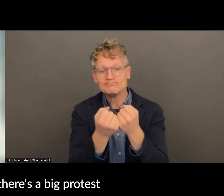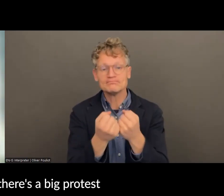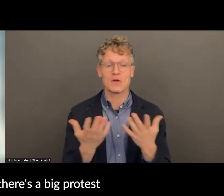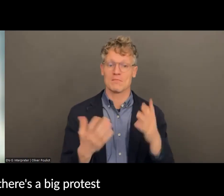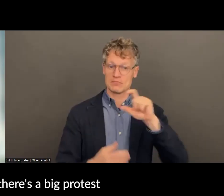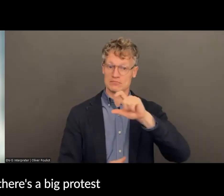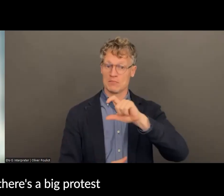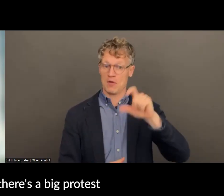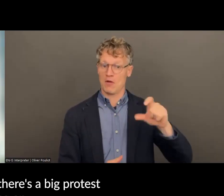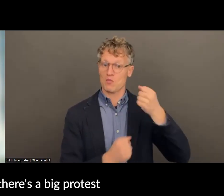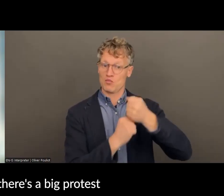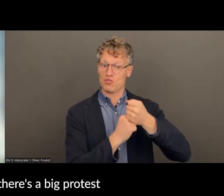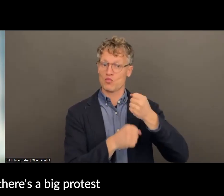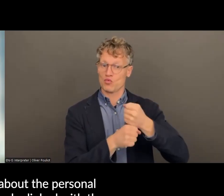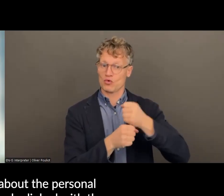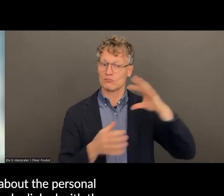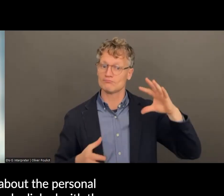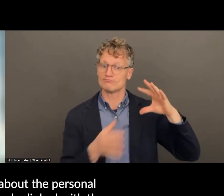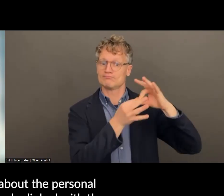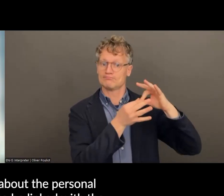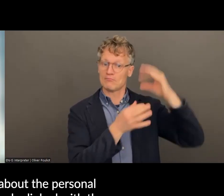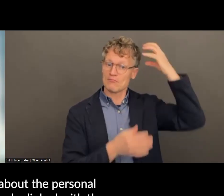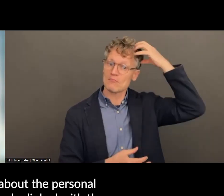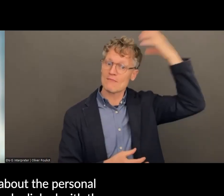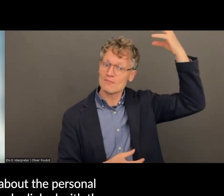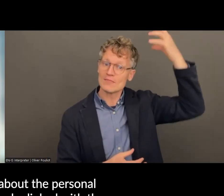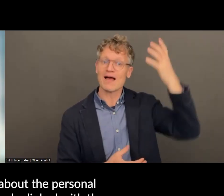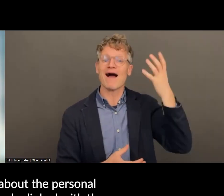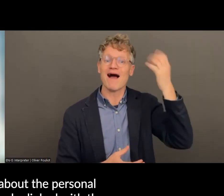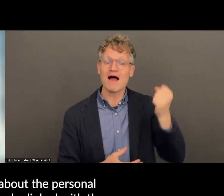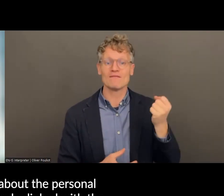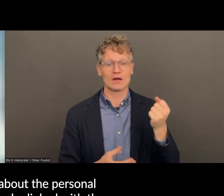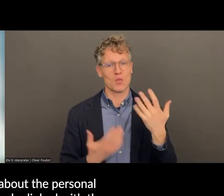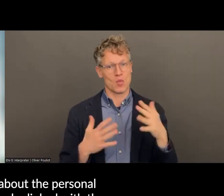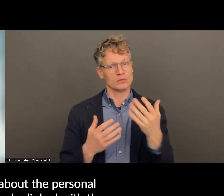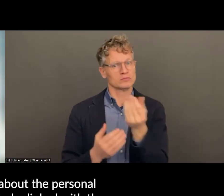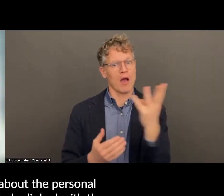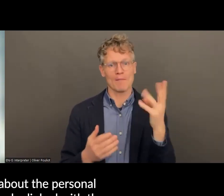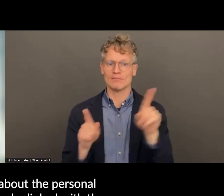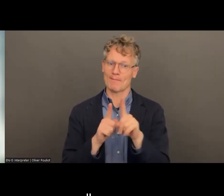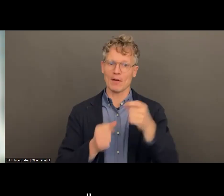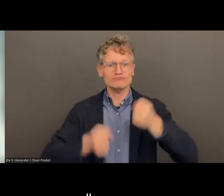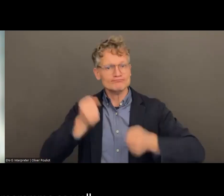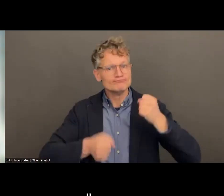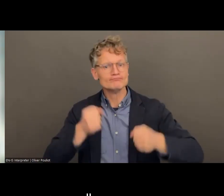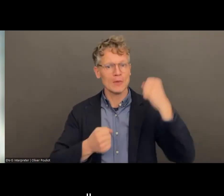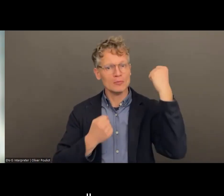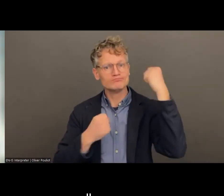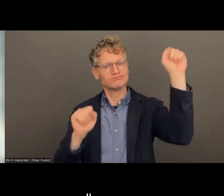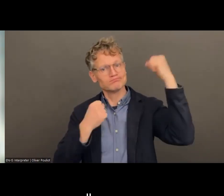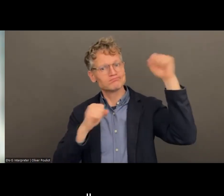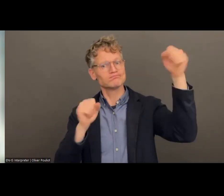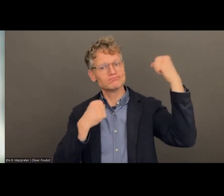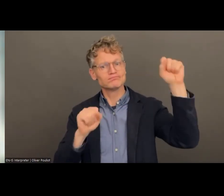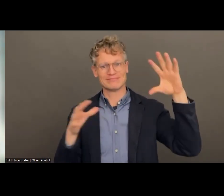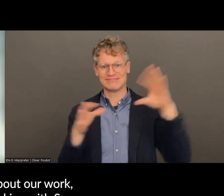government, and there's a big protest going on some time back about the personal assistant support to be linked with the social security